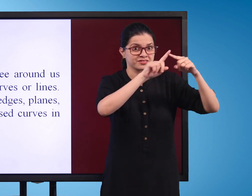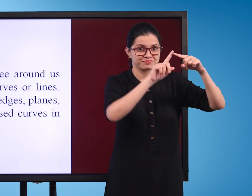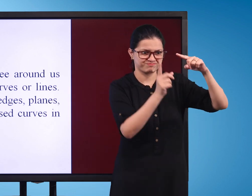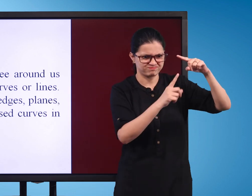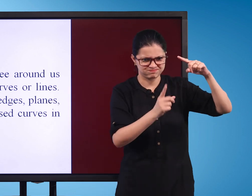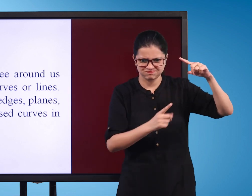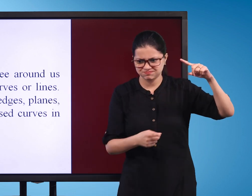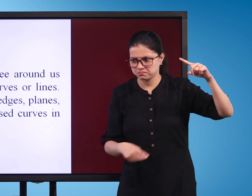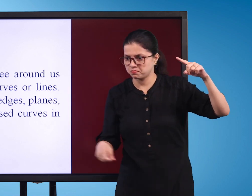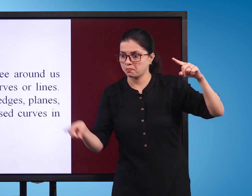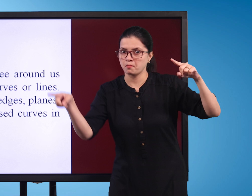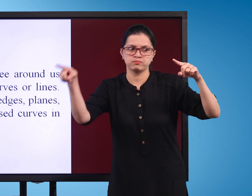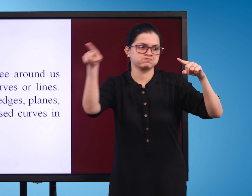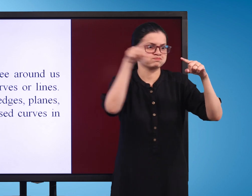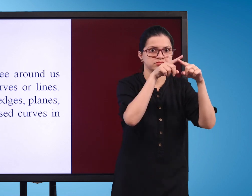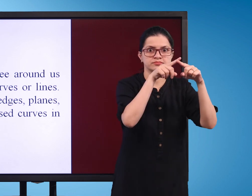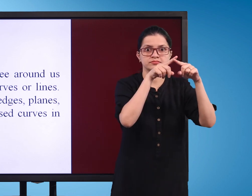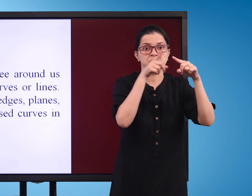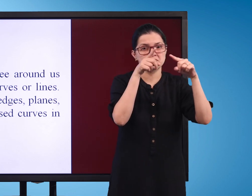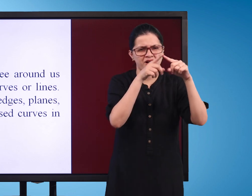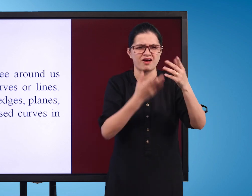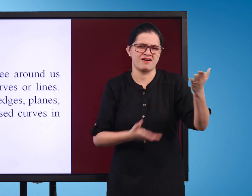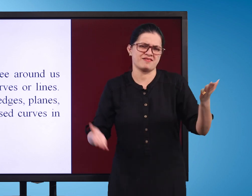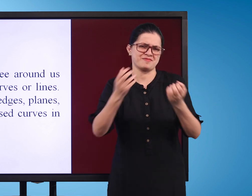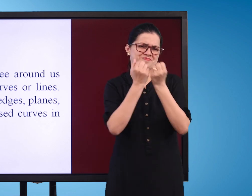and closed curves in our surroundings.